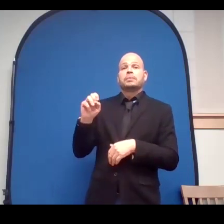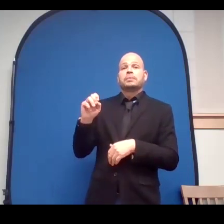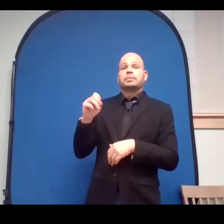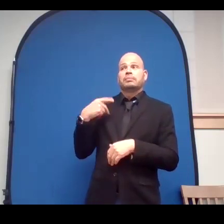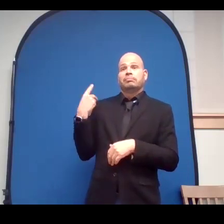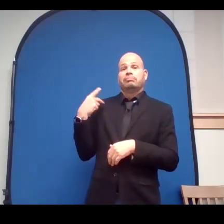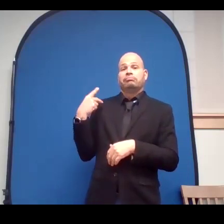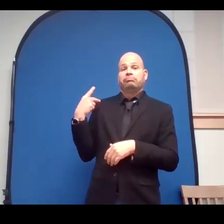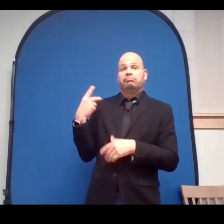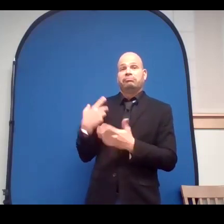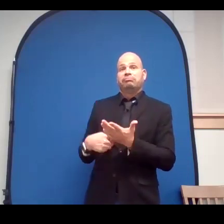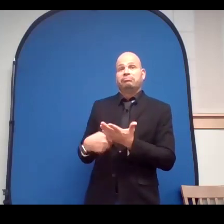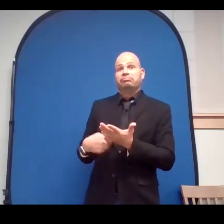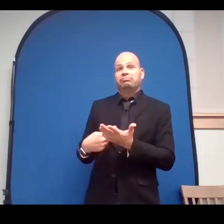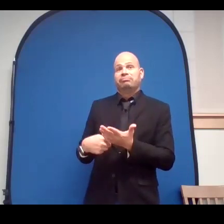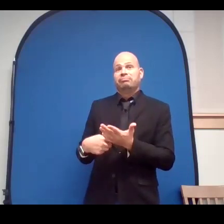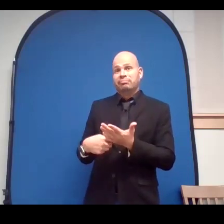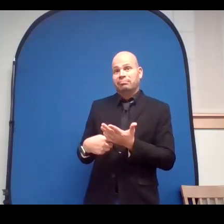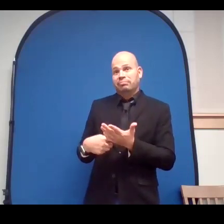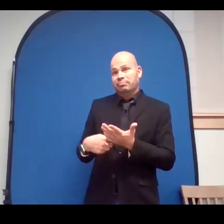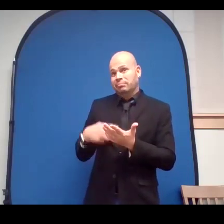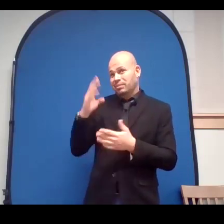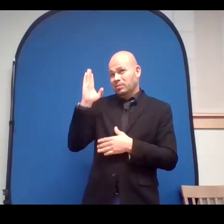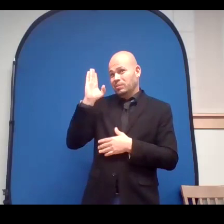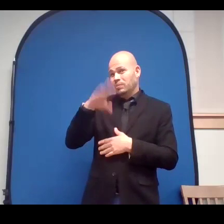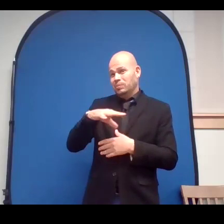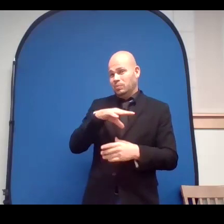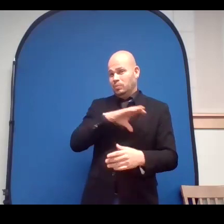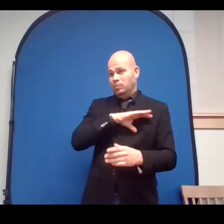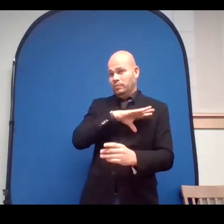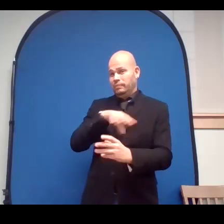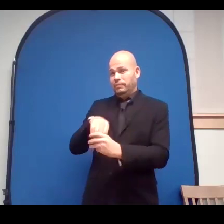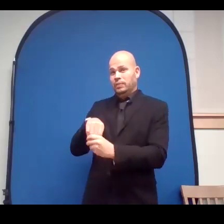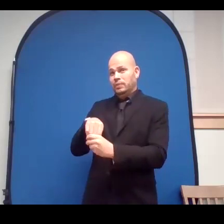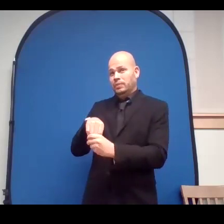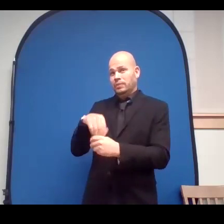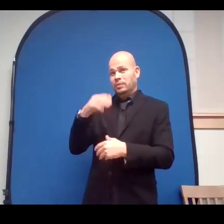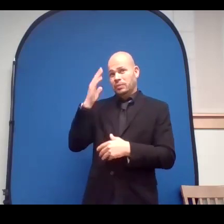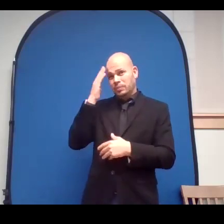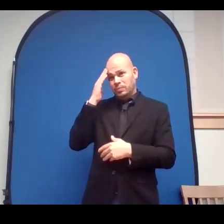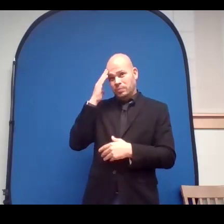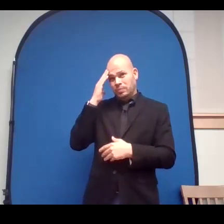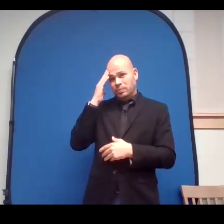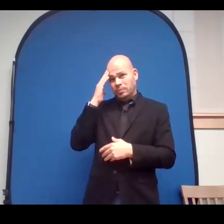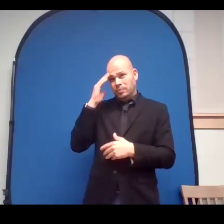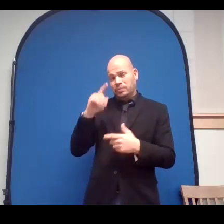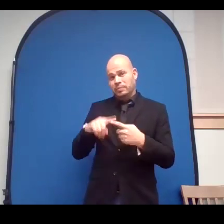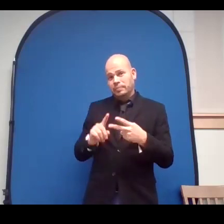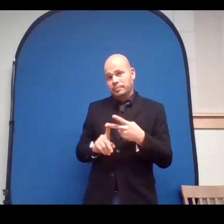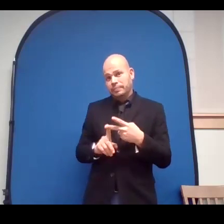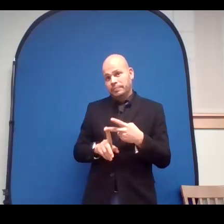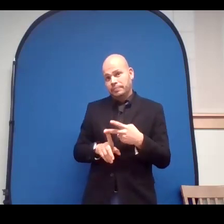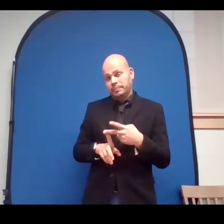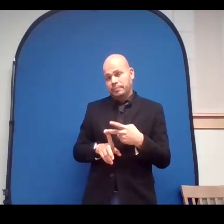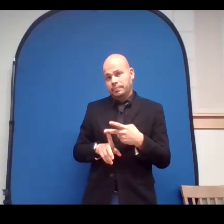knowing that the police were involved and knowing that at that time and after kind of what they have done, that